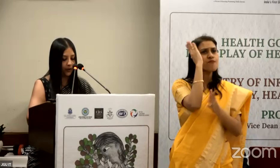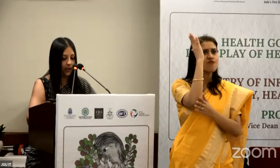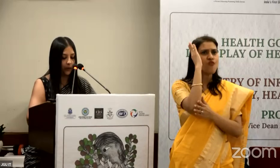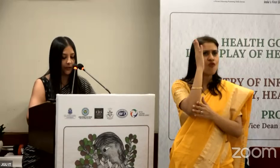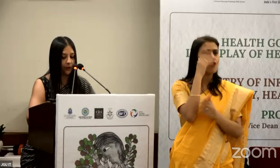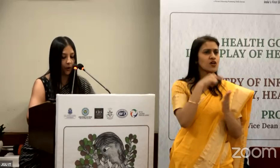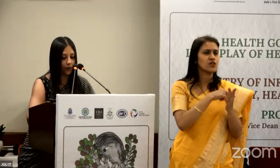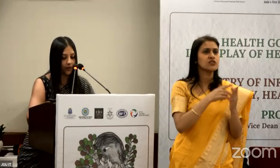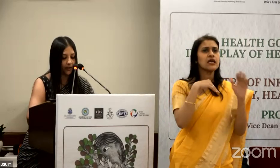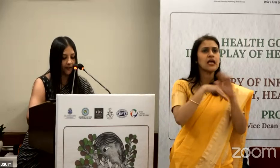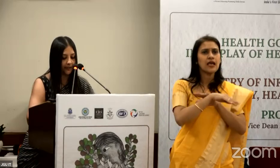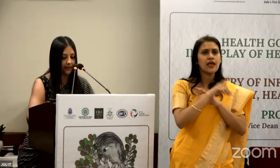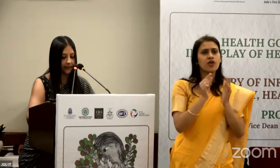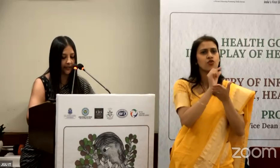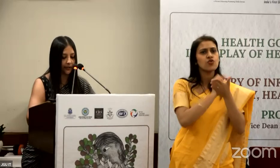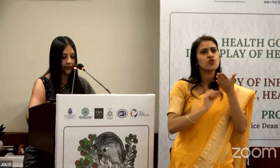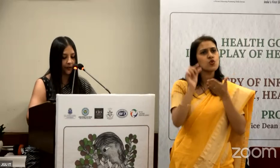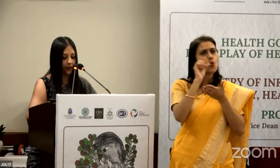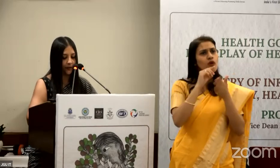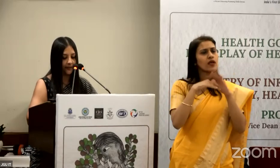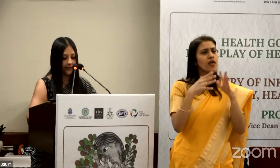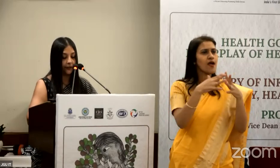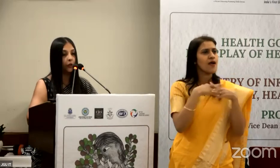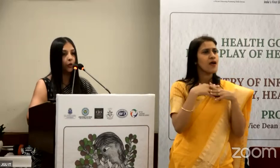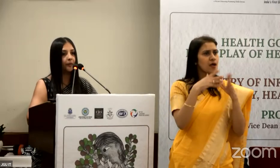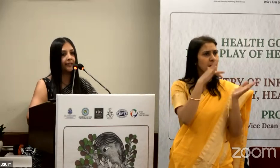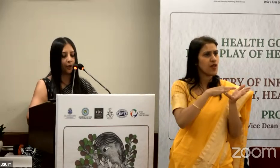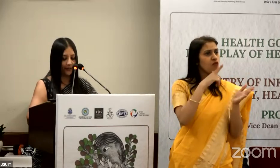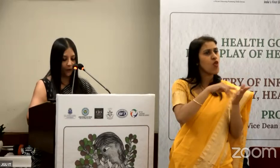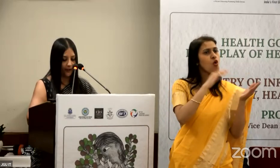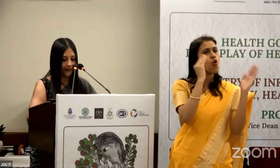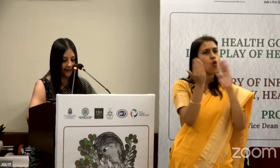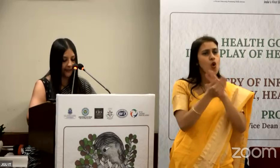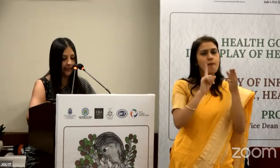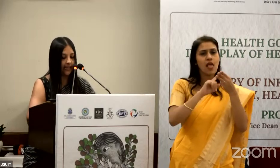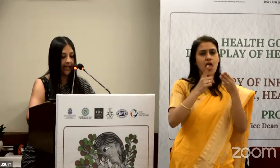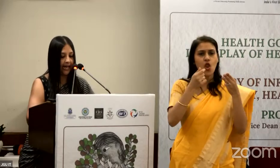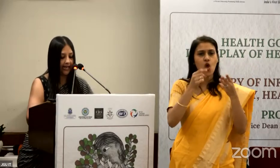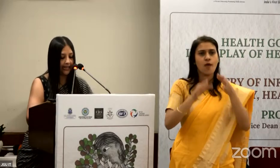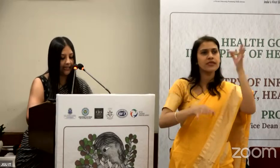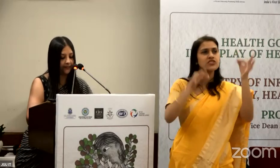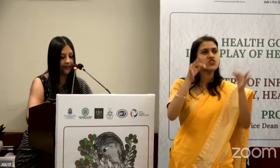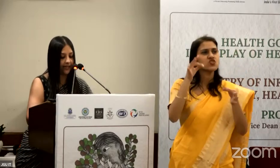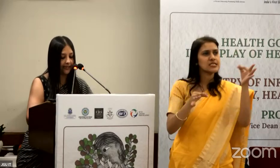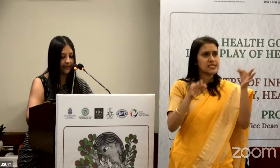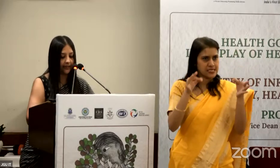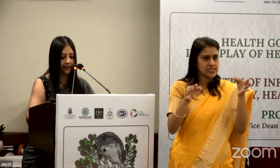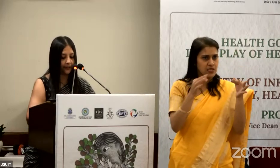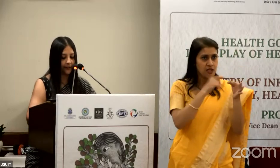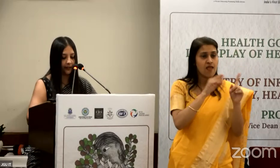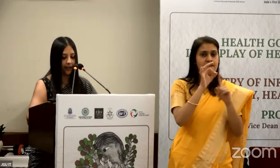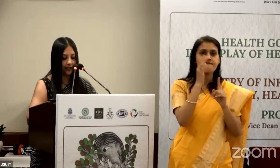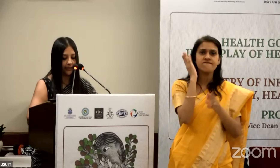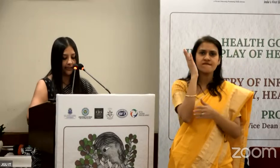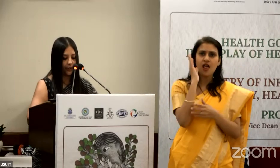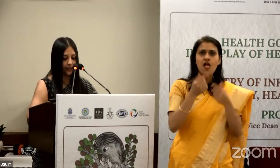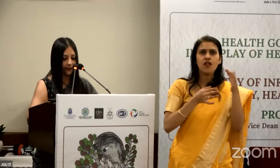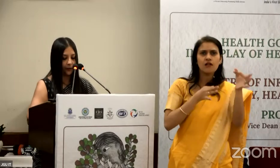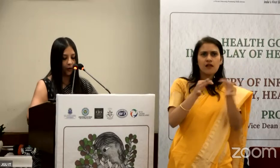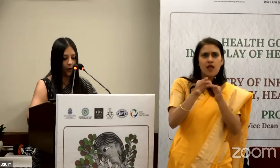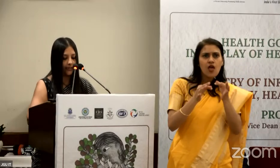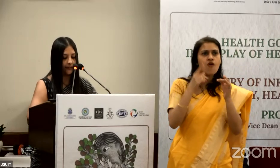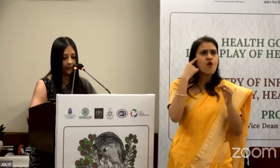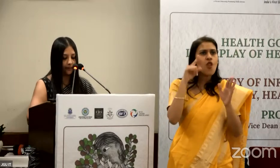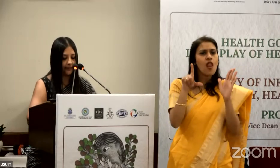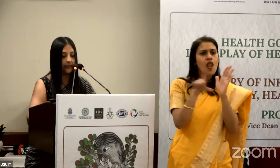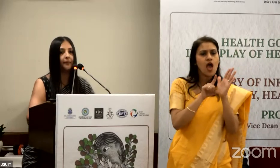Law School, where she also serves as the Director of the Cornell Center for Global Economic Justice and as faculty director for the Clark Initiative for